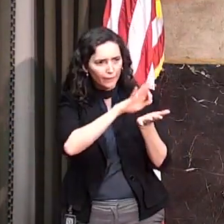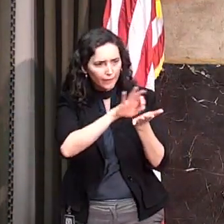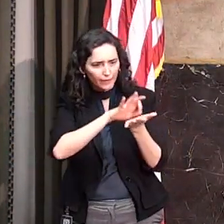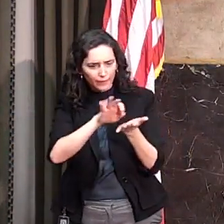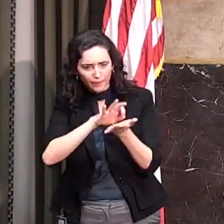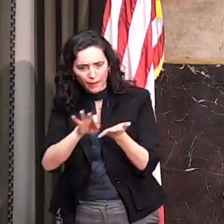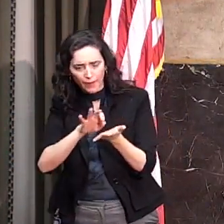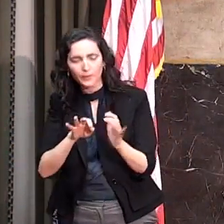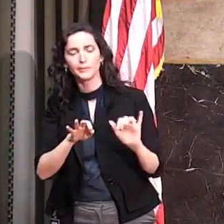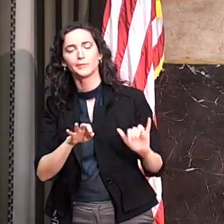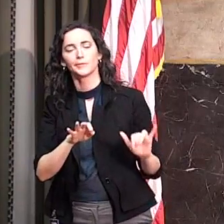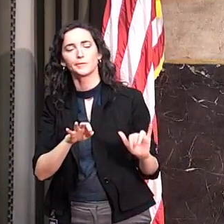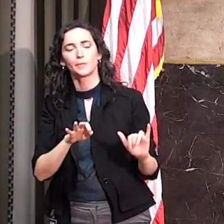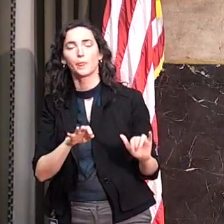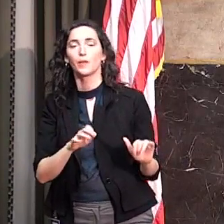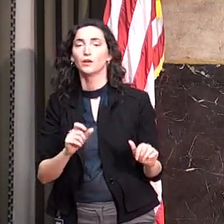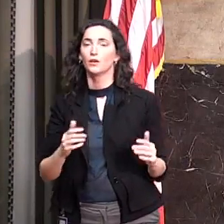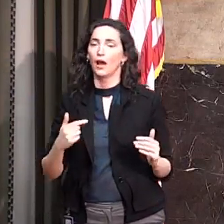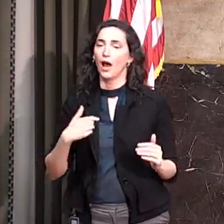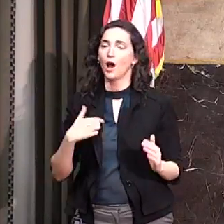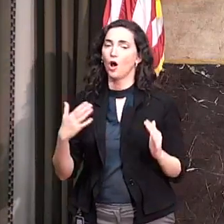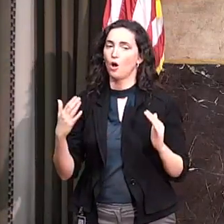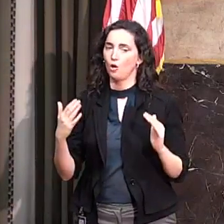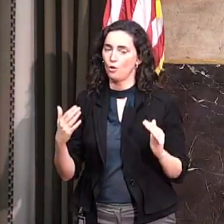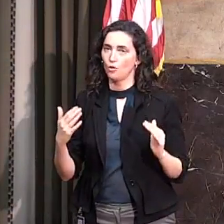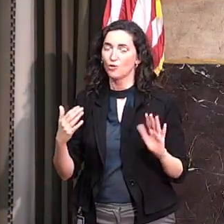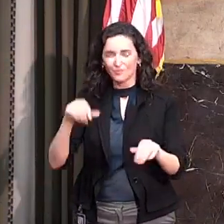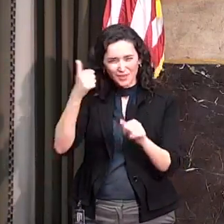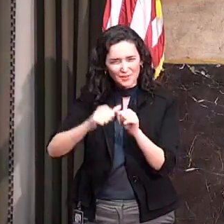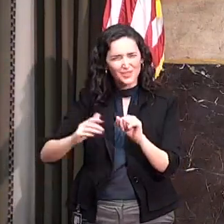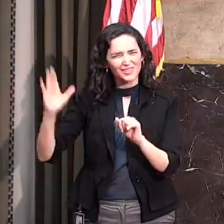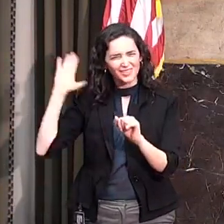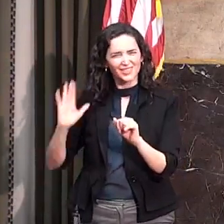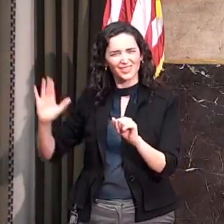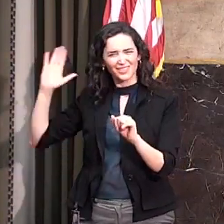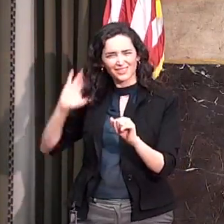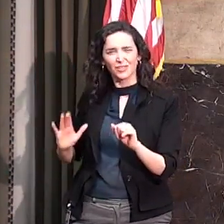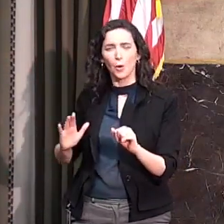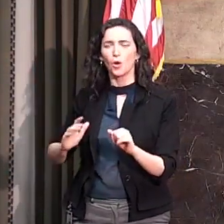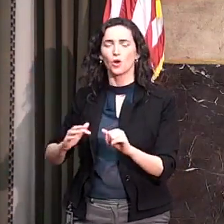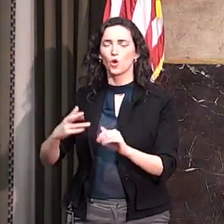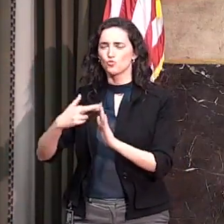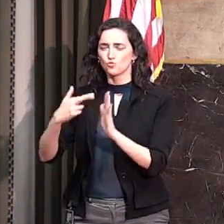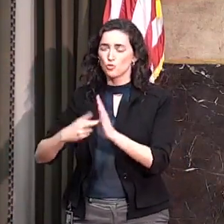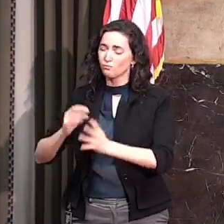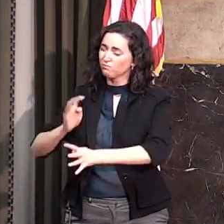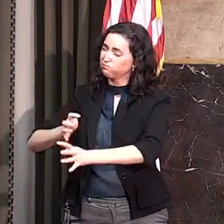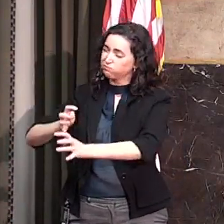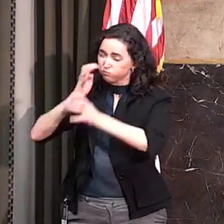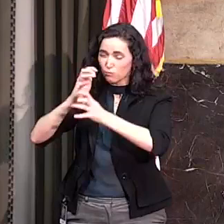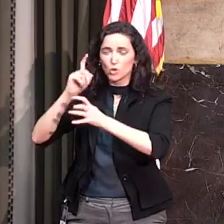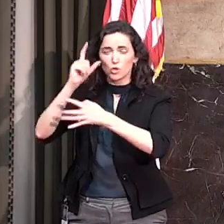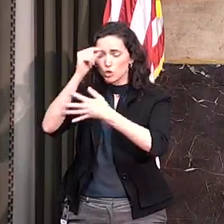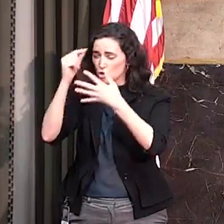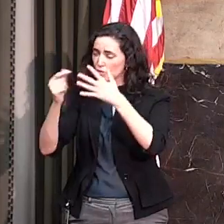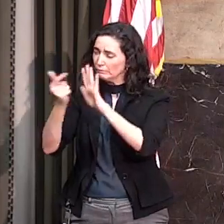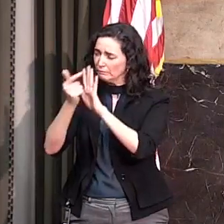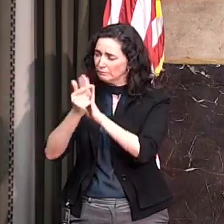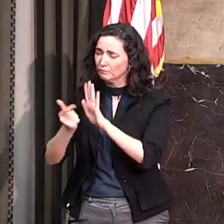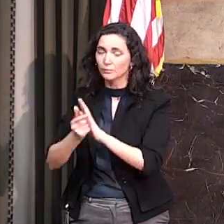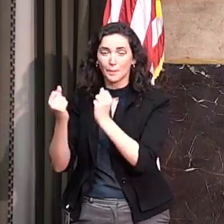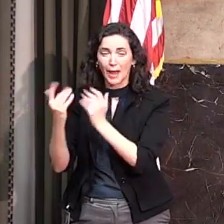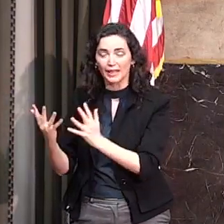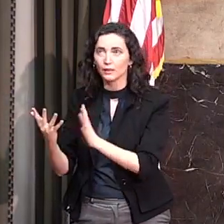we don't expect, I hope we never go back to the kind of strict mitigation measures needed before